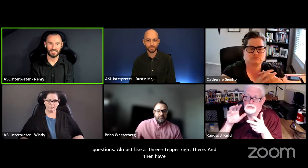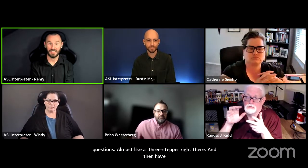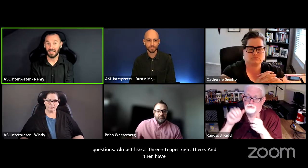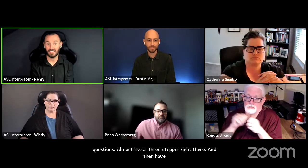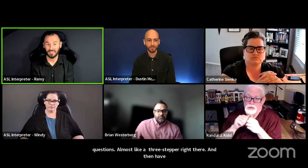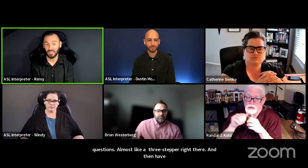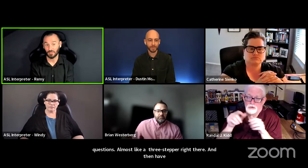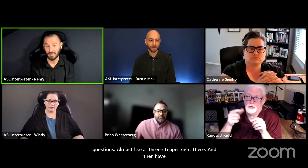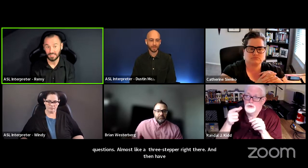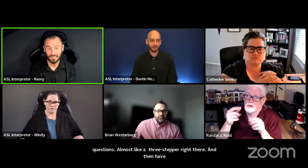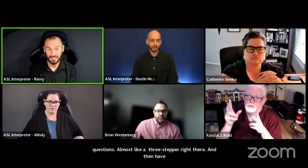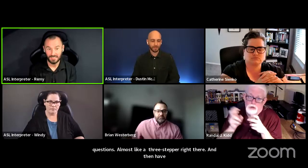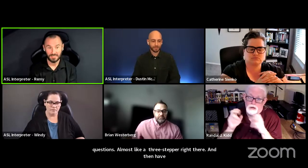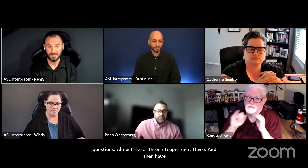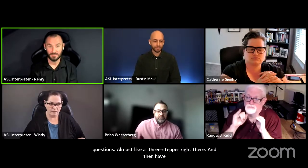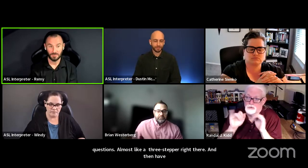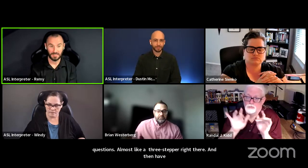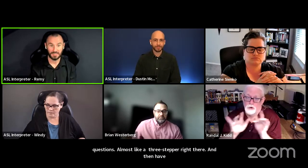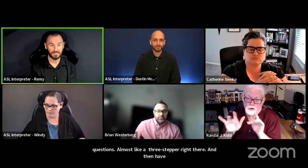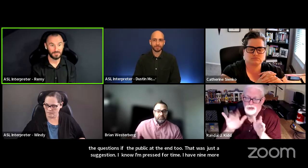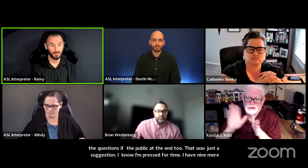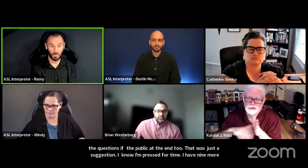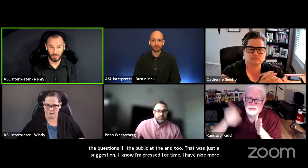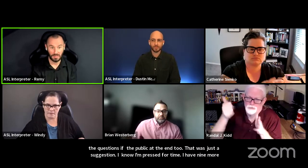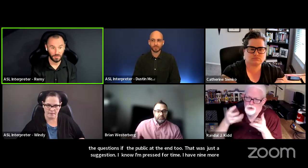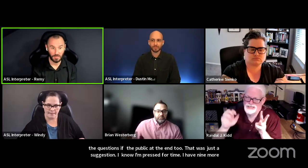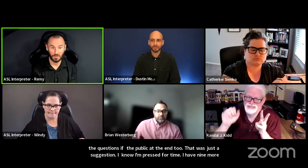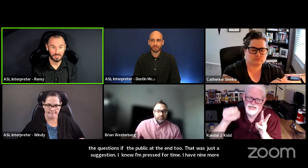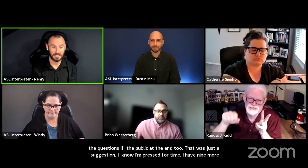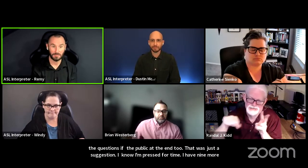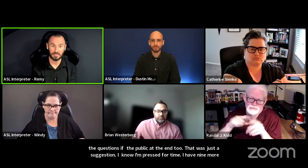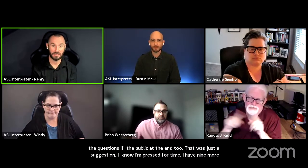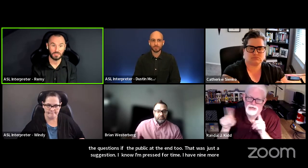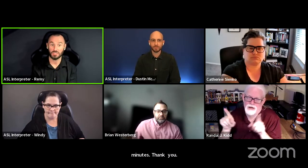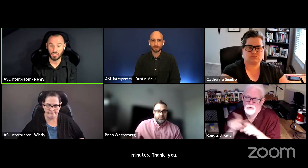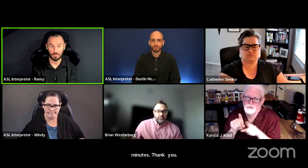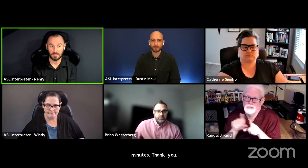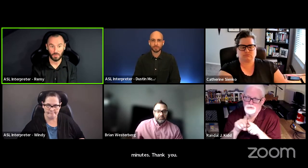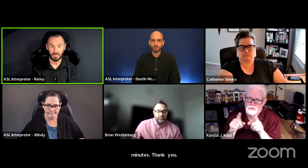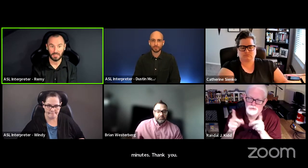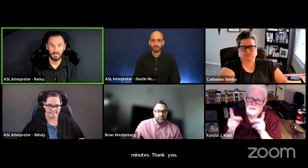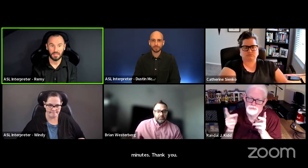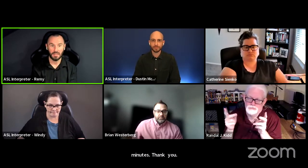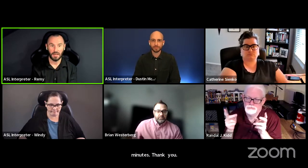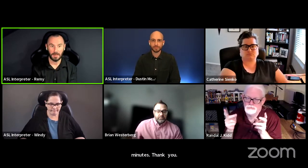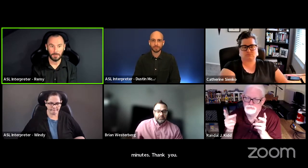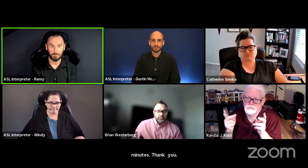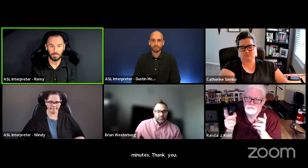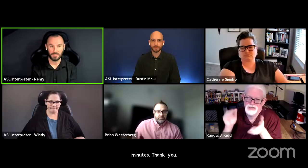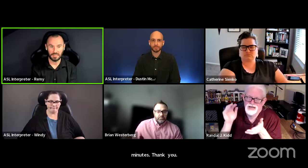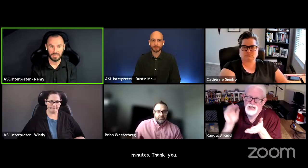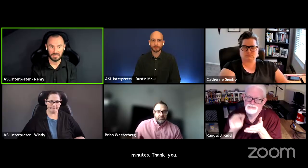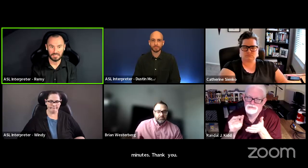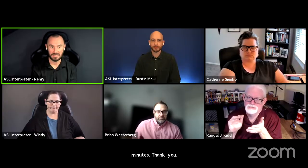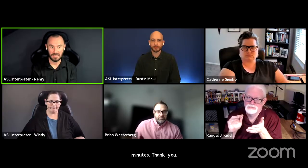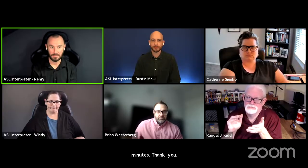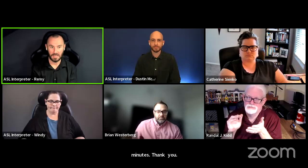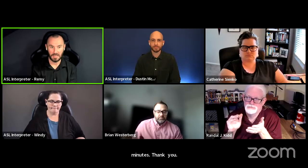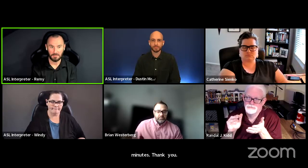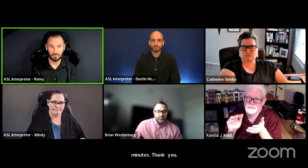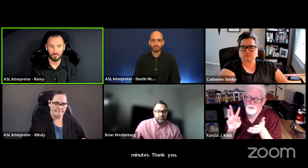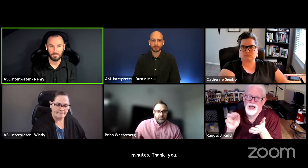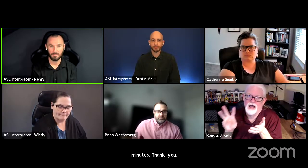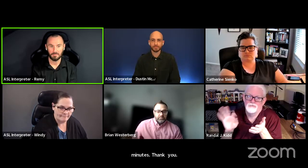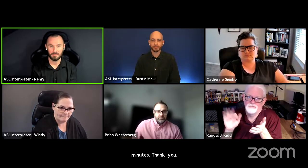Commissioner Kidd here. Yeah, I agree with recording the interview. It's going to be the cheapest way. But then at the